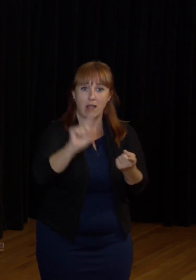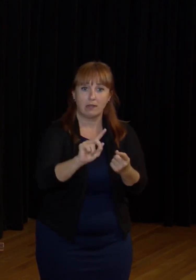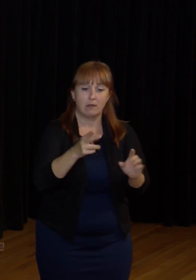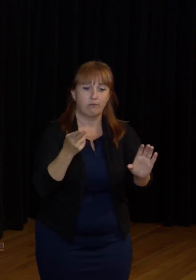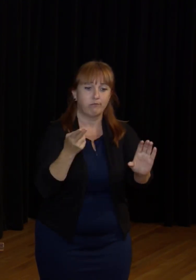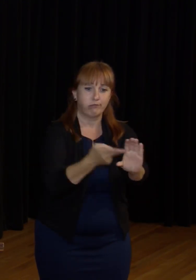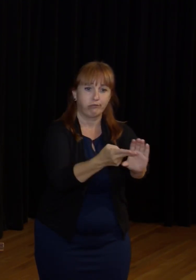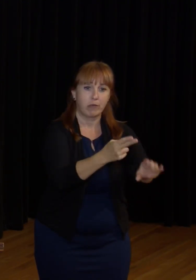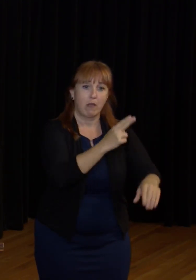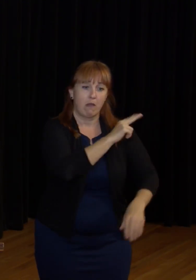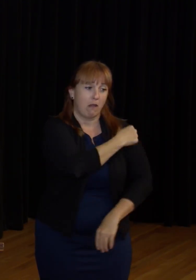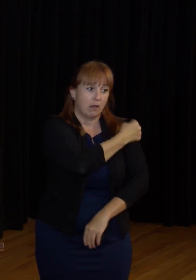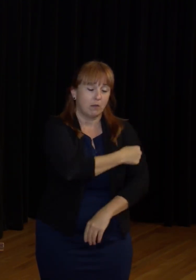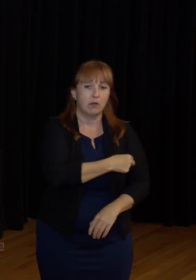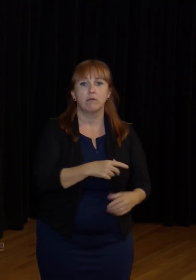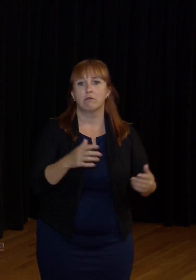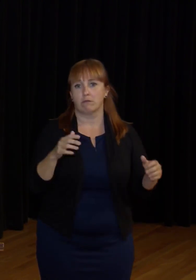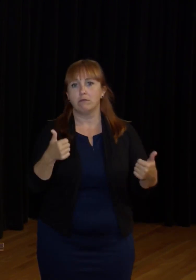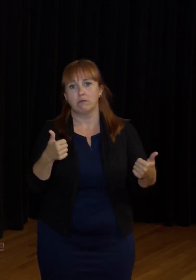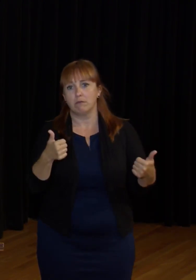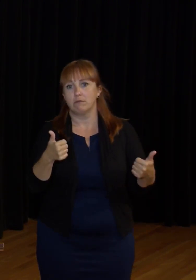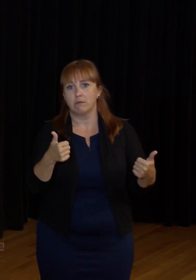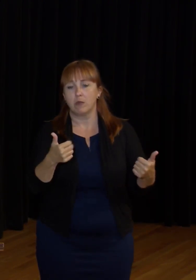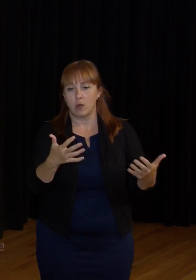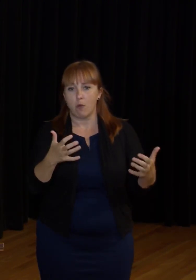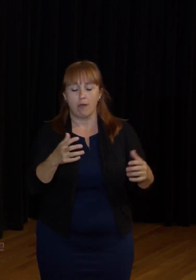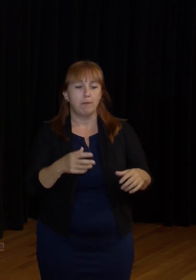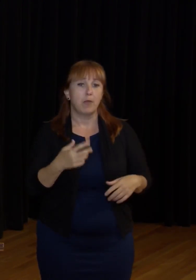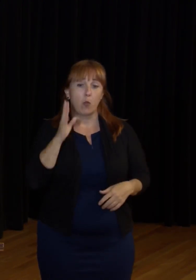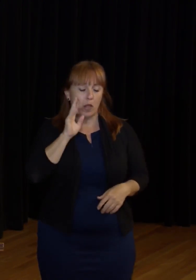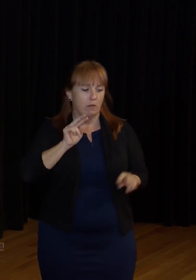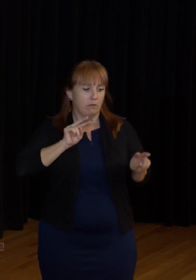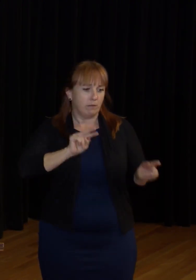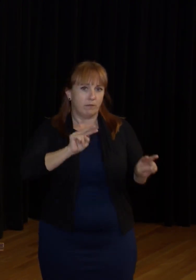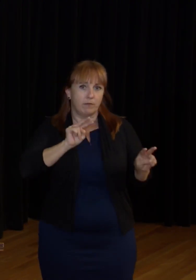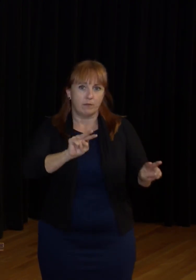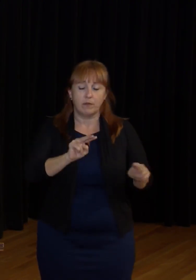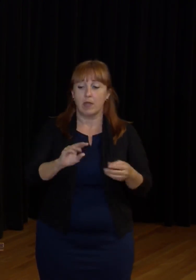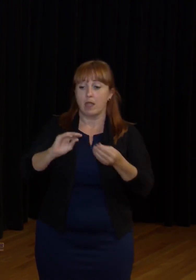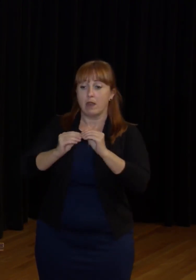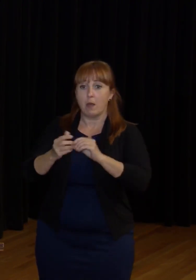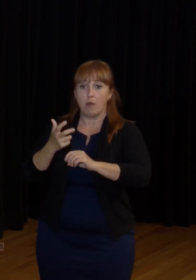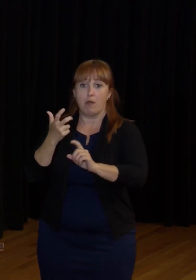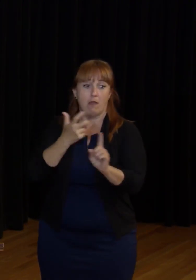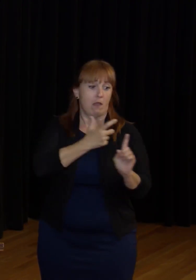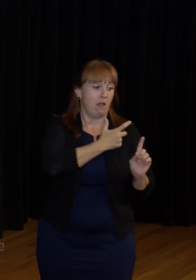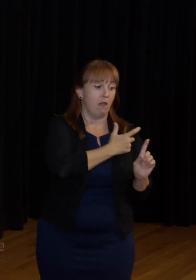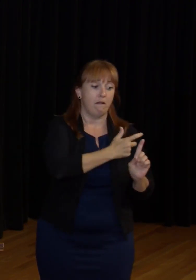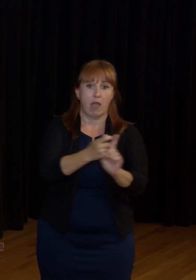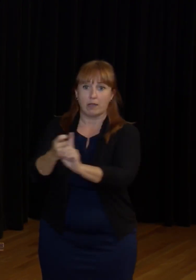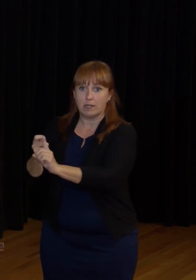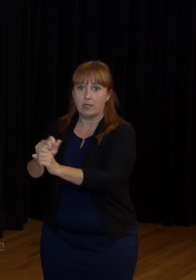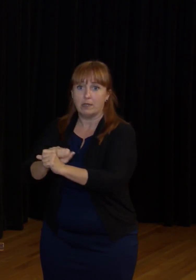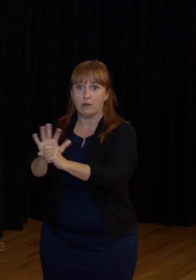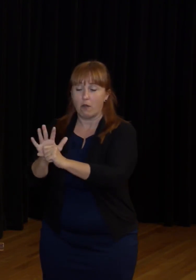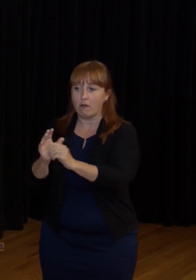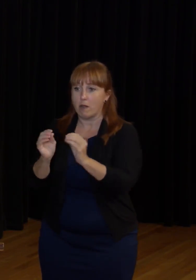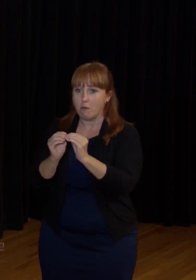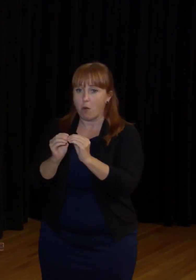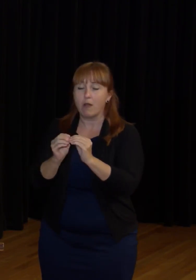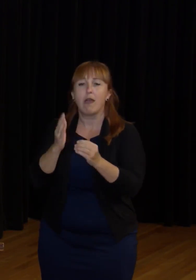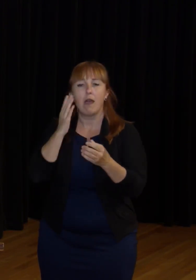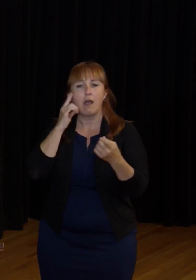come down, positivity, all of that. And we're going to look at that continued increase in vaccines, even though it takes a while for the vaccines to take effect.